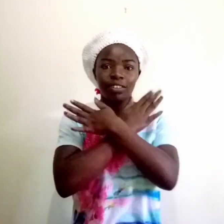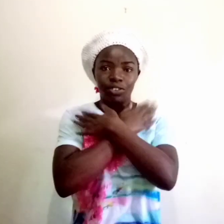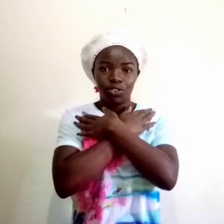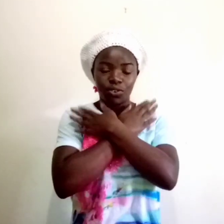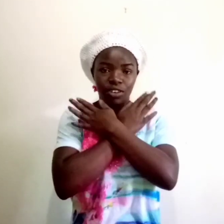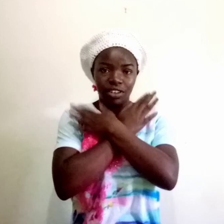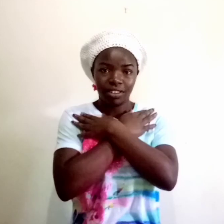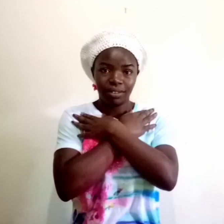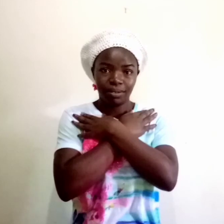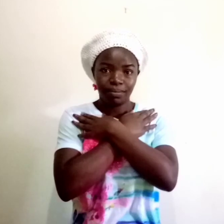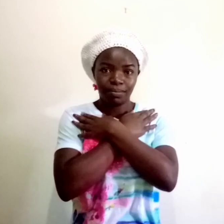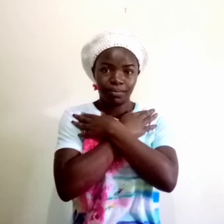John.